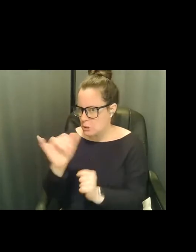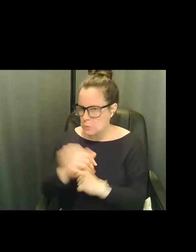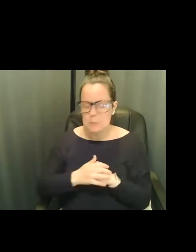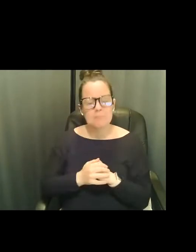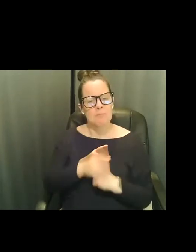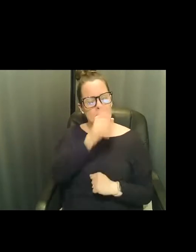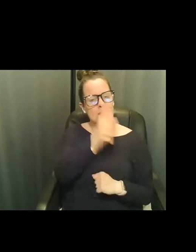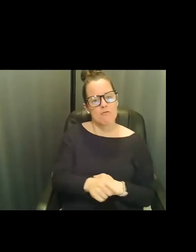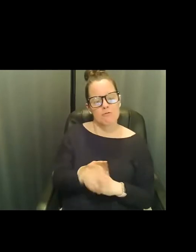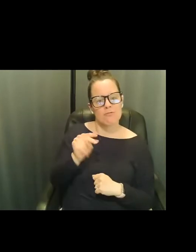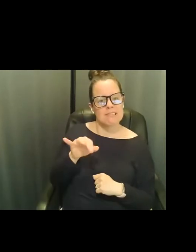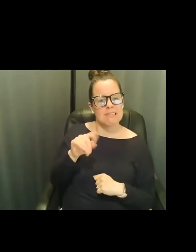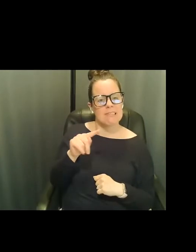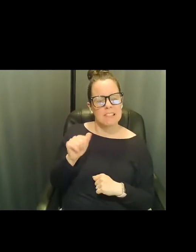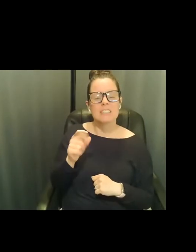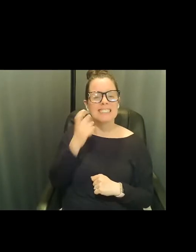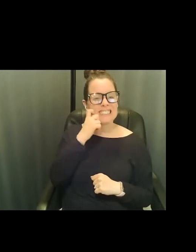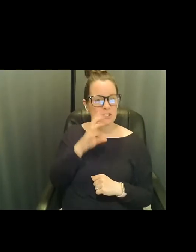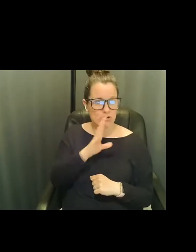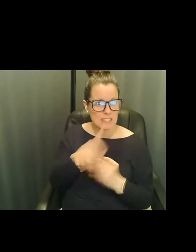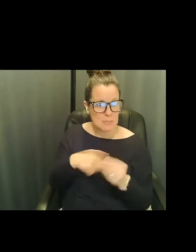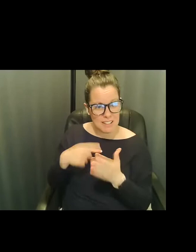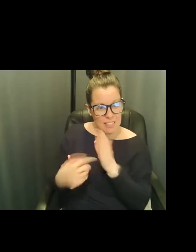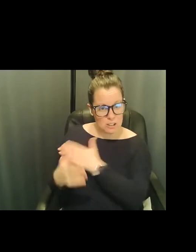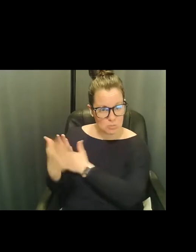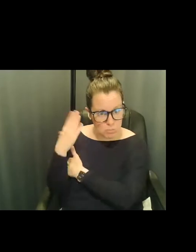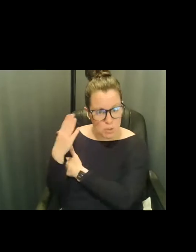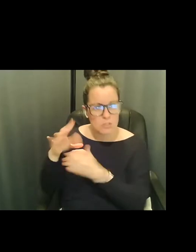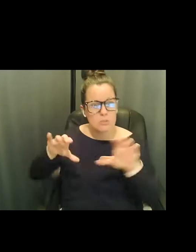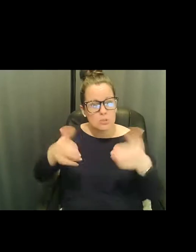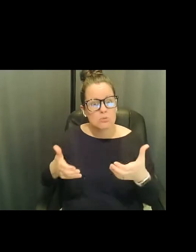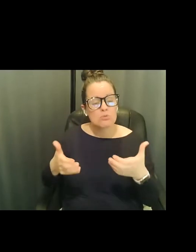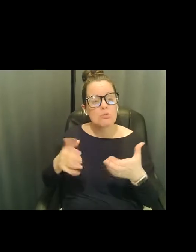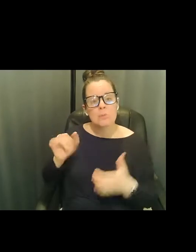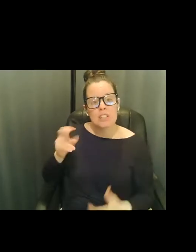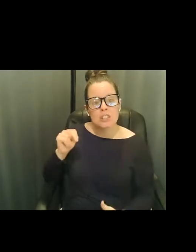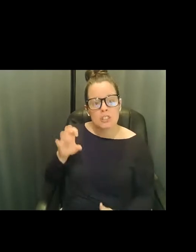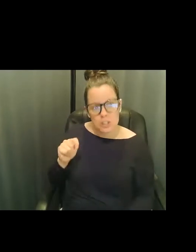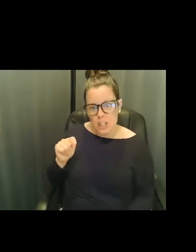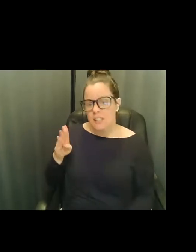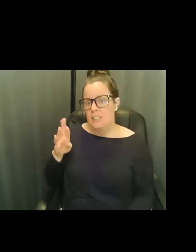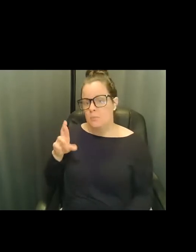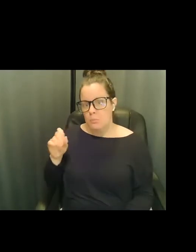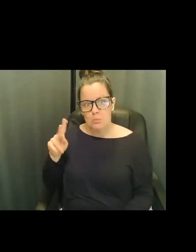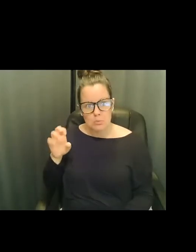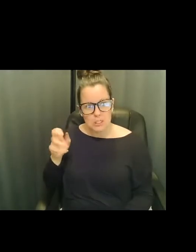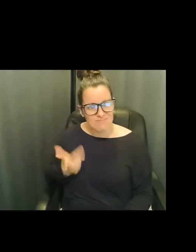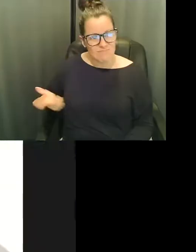Sure. So we have just talked about this morning with a group that Janet, Brooke, and I were all speaking with.